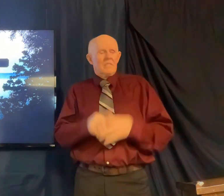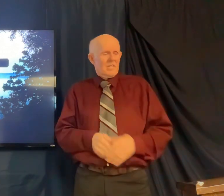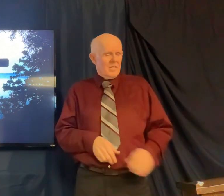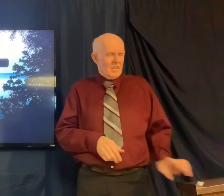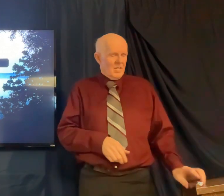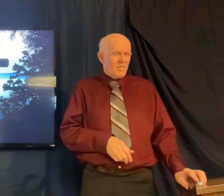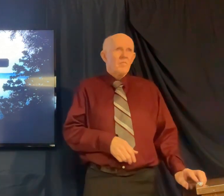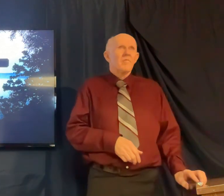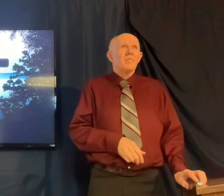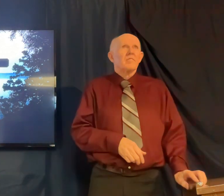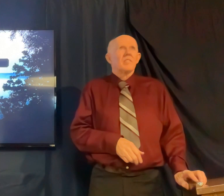again.